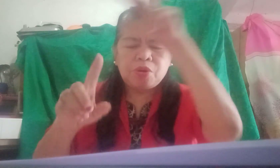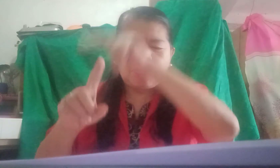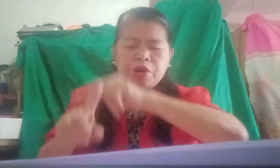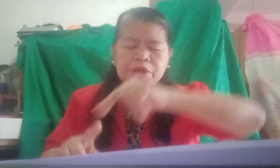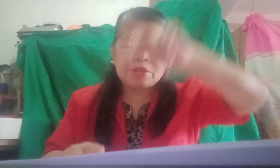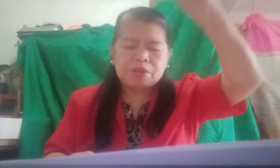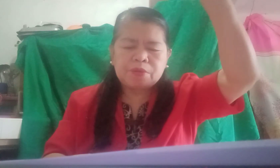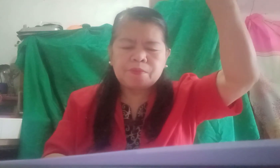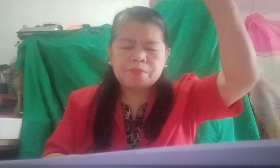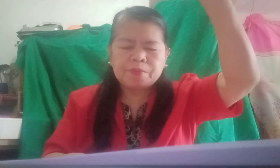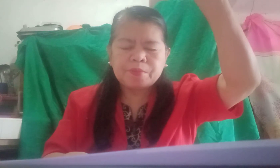North